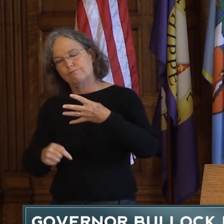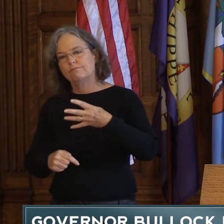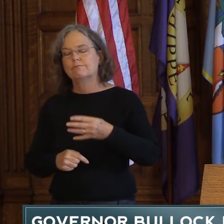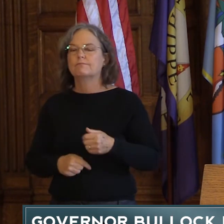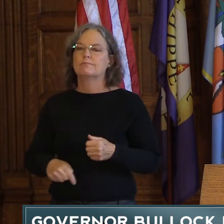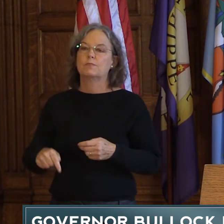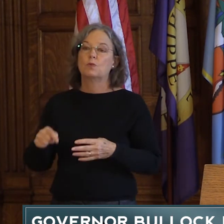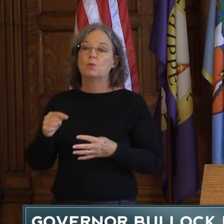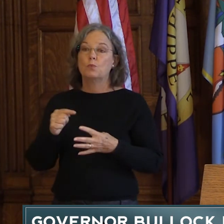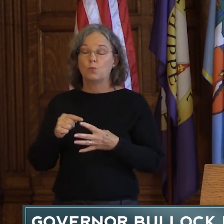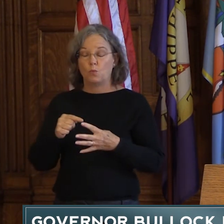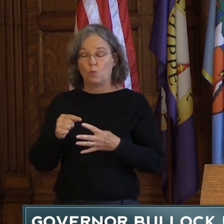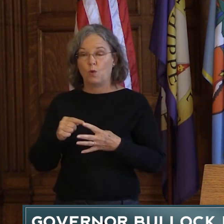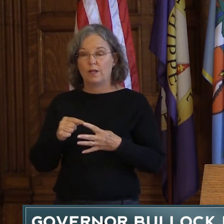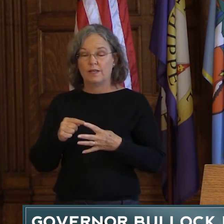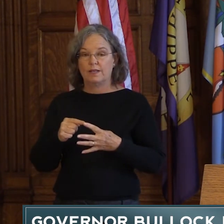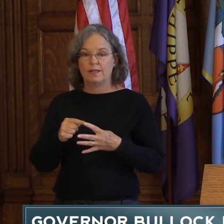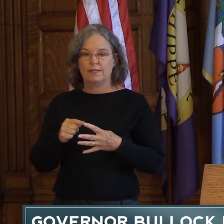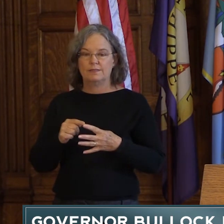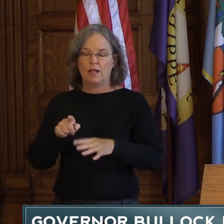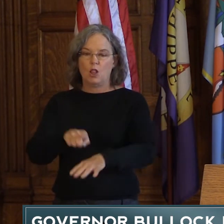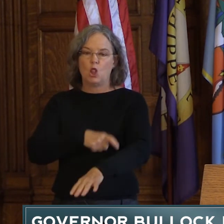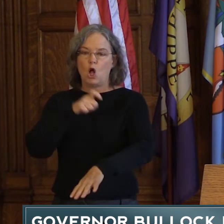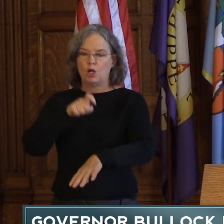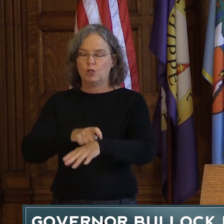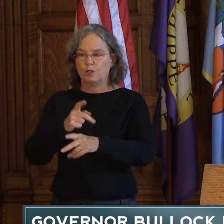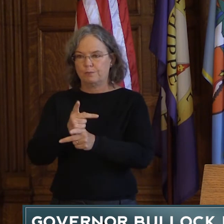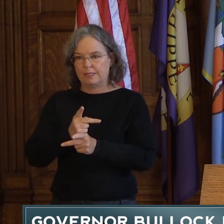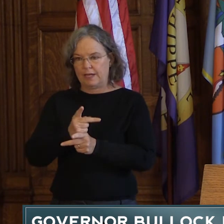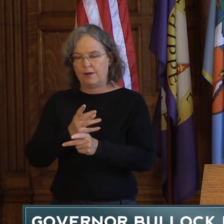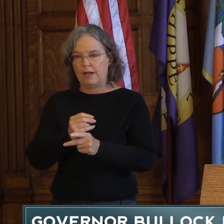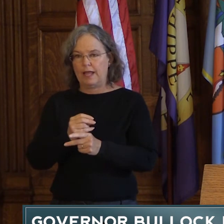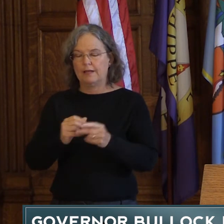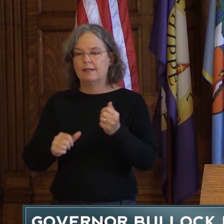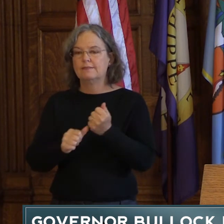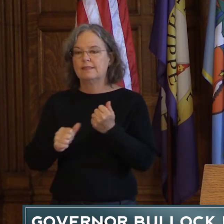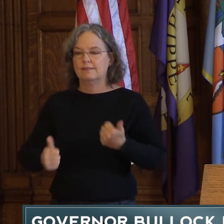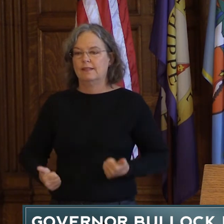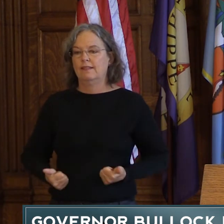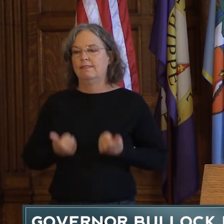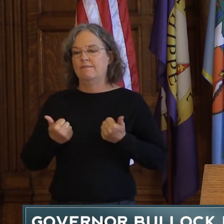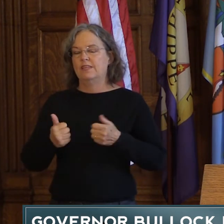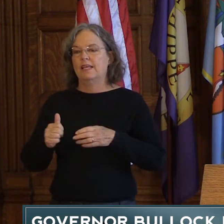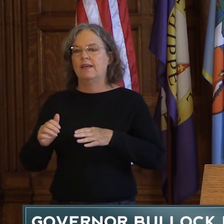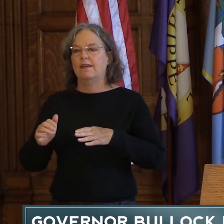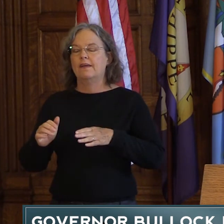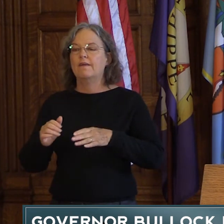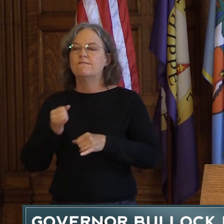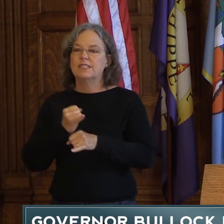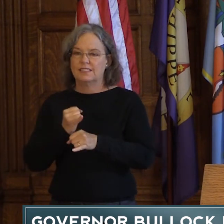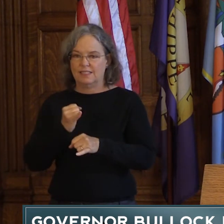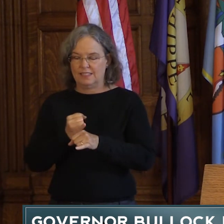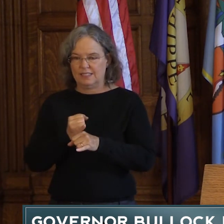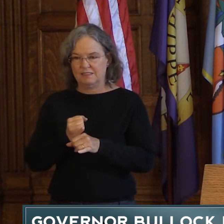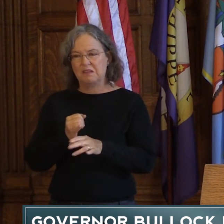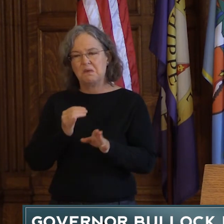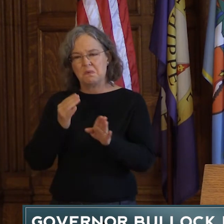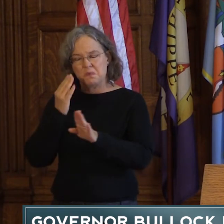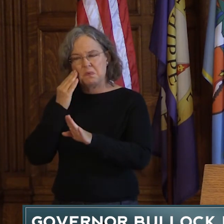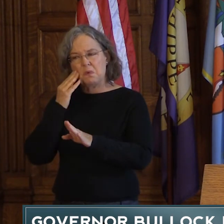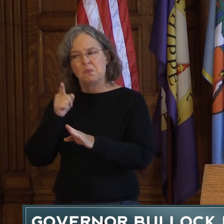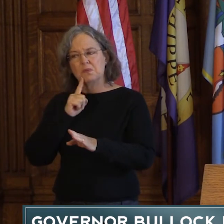is, of course, our long-term care and our assisted living facilities, because we also know that those are often the most